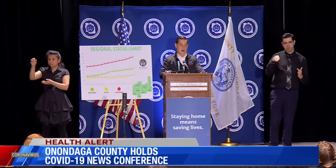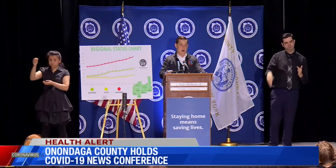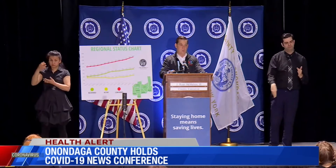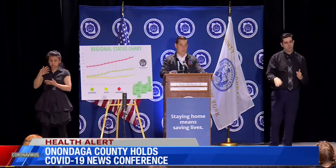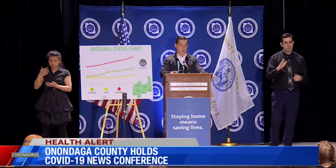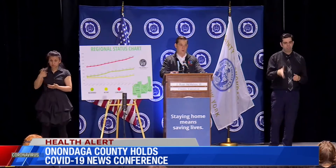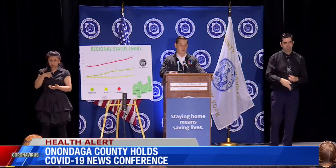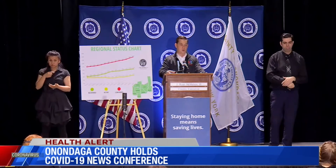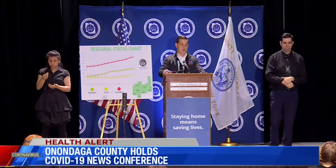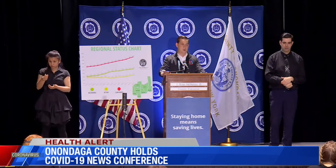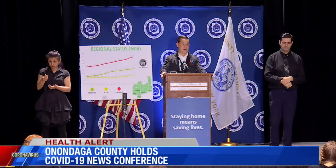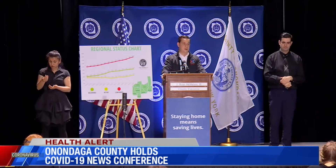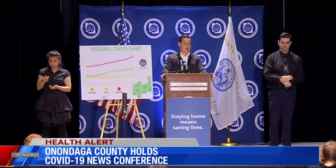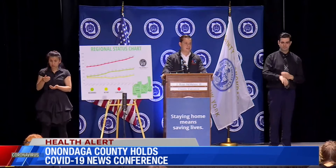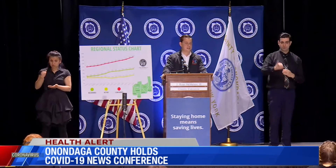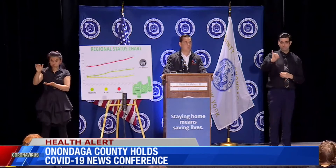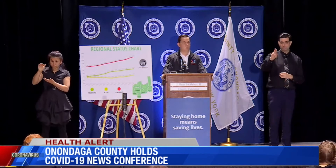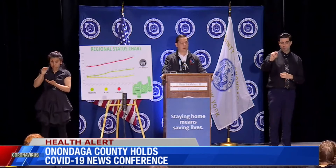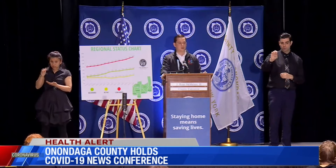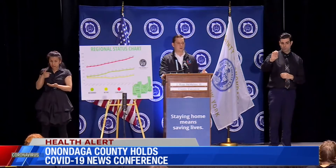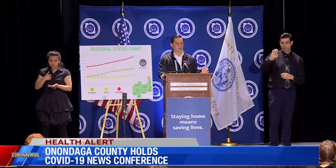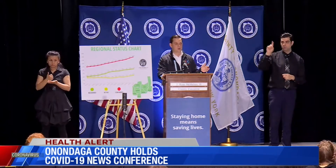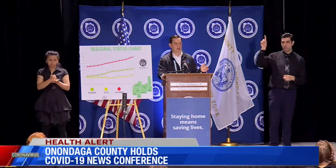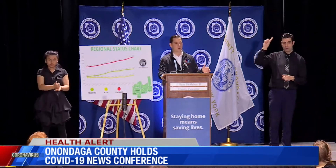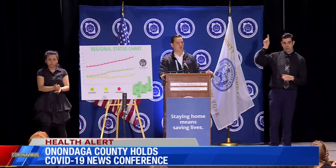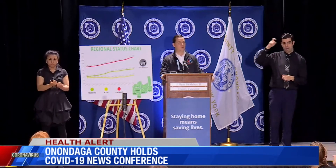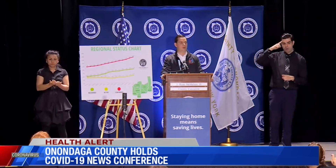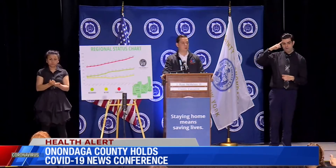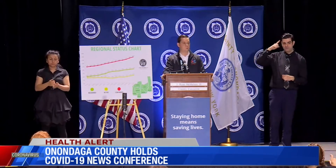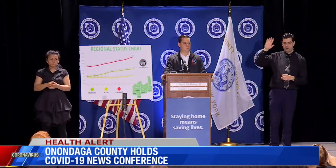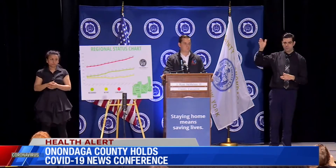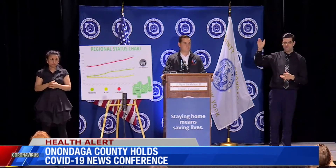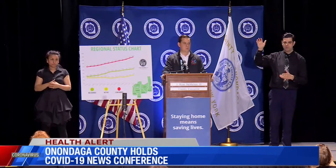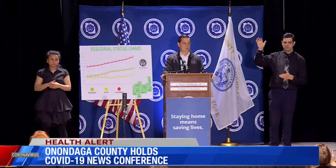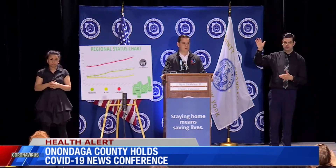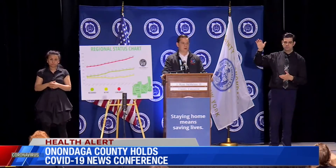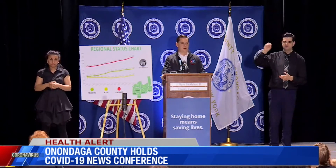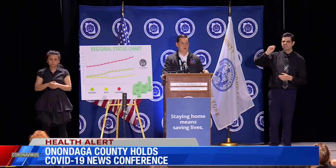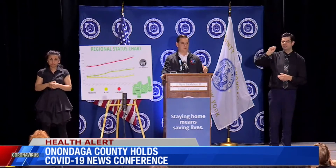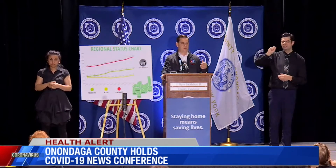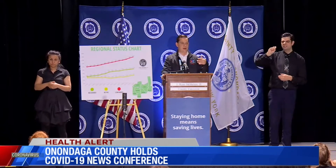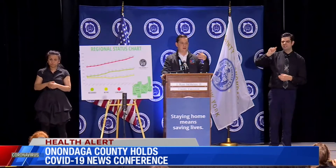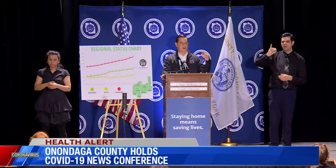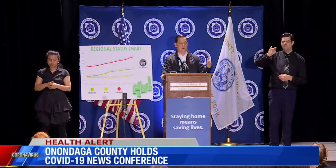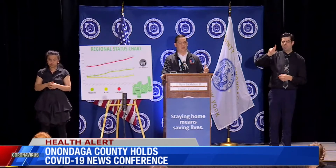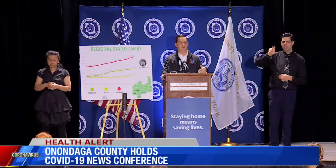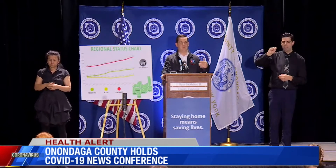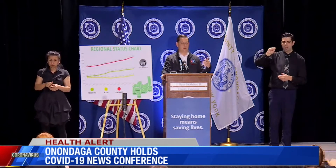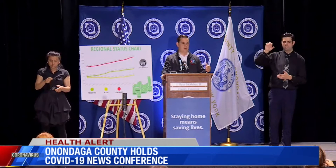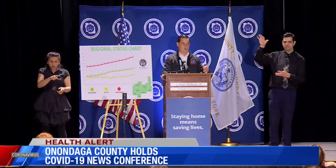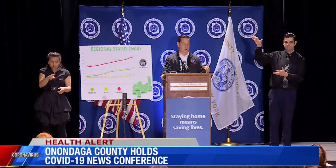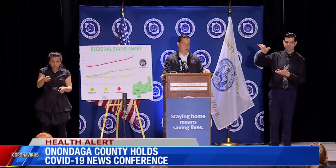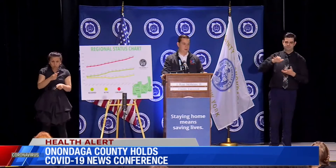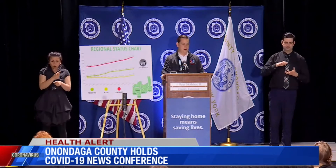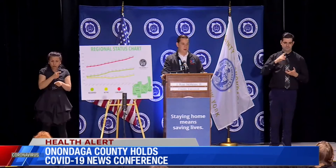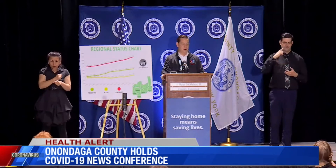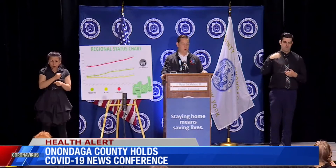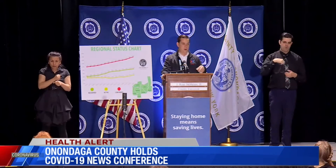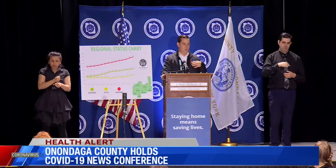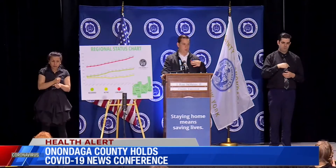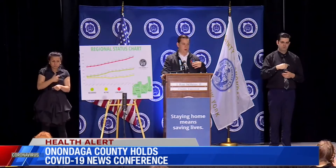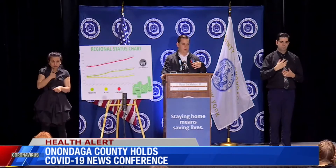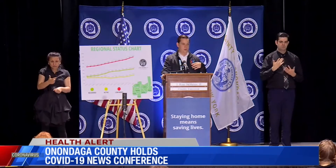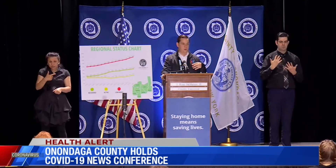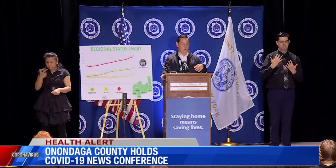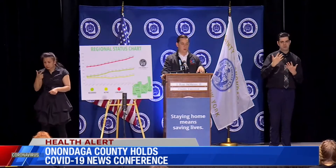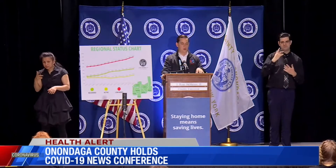that will help weather the storm. The last thing we want to do is let go of people, because if we're trying to talk about economic recovery, we're